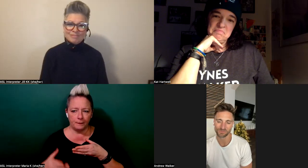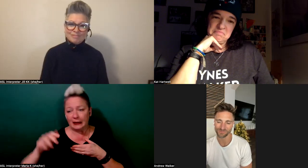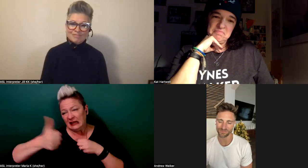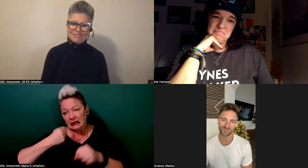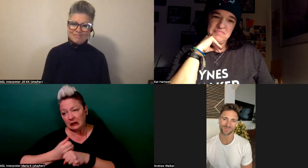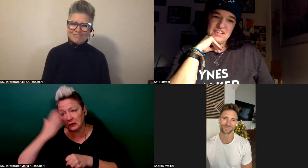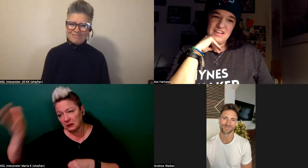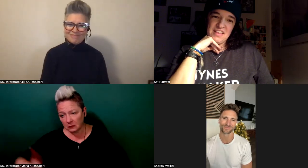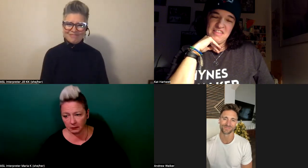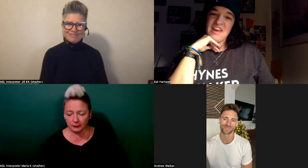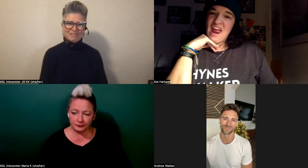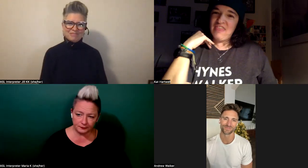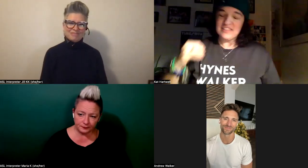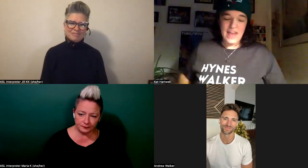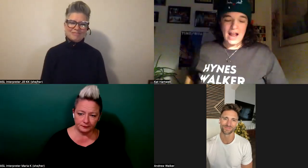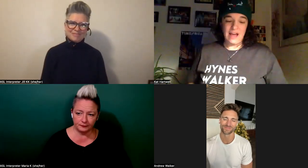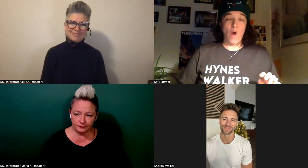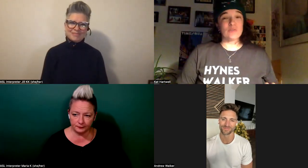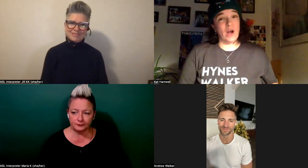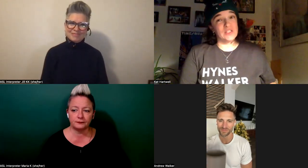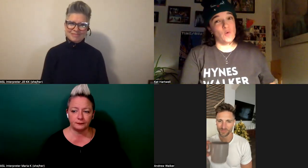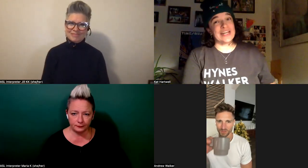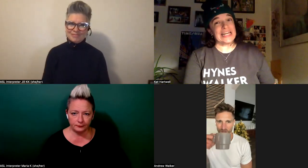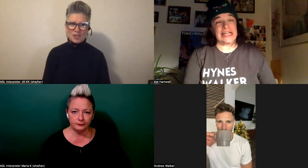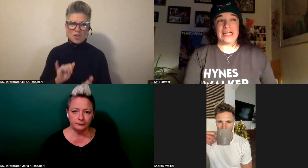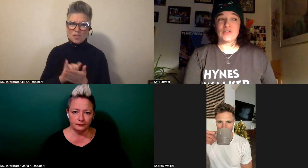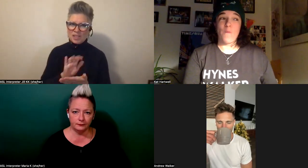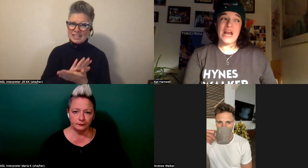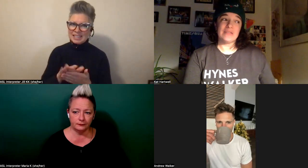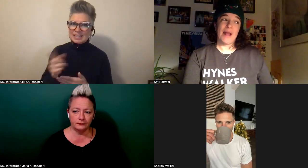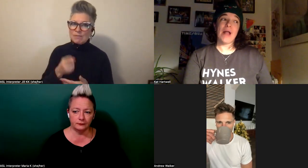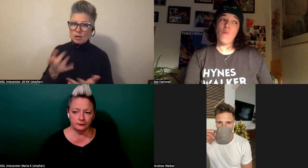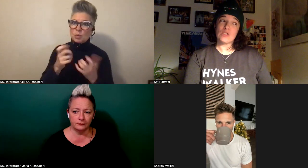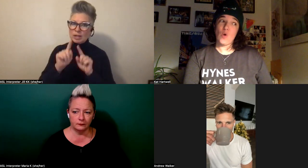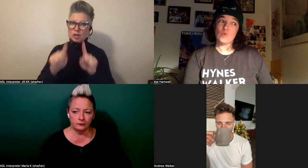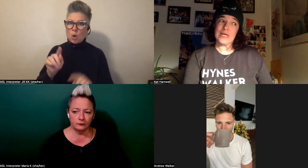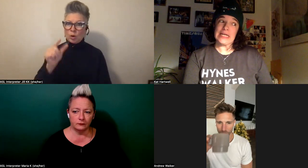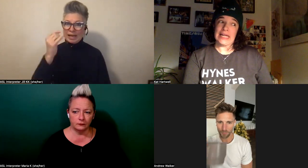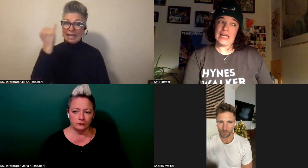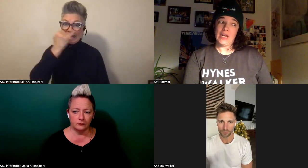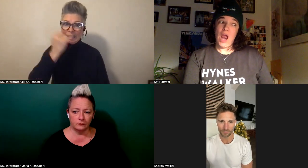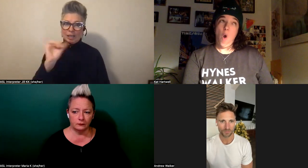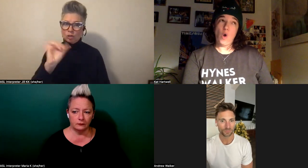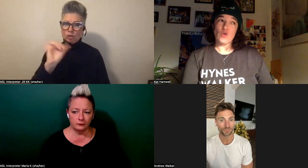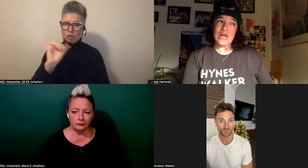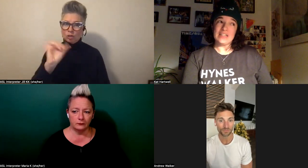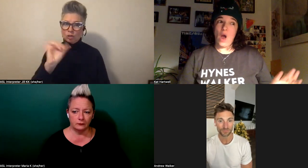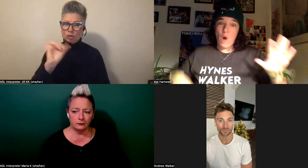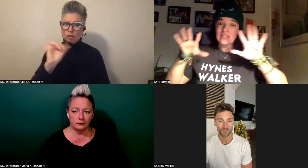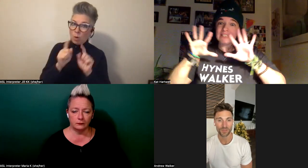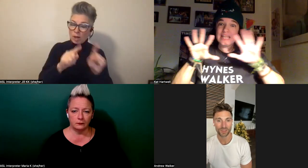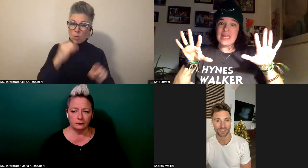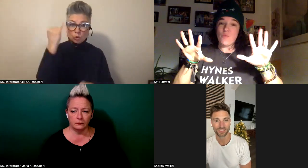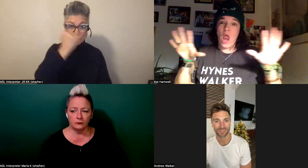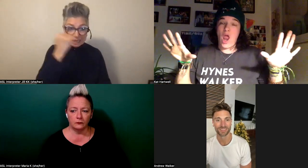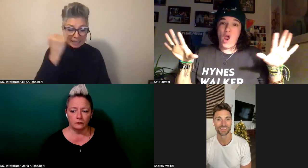so. yeah, that then I wanted to go to Italy. I told my husband I want to go to Italy or Greece. I want